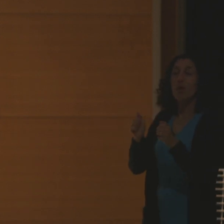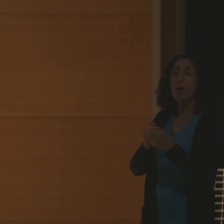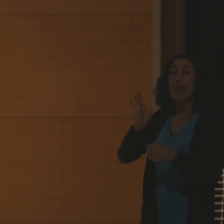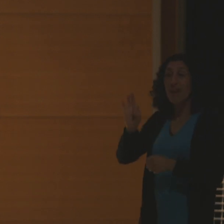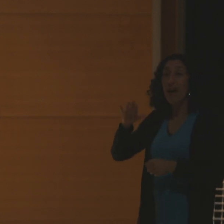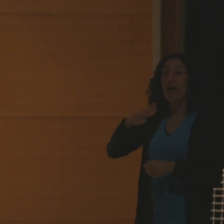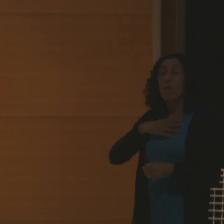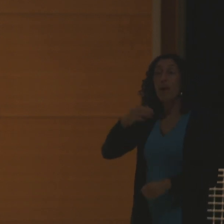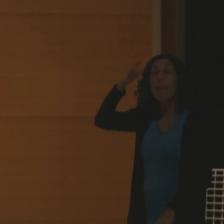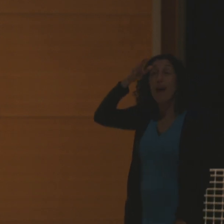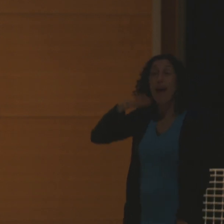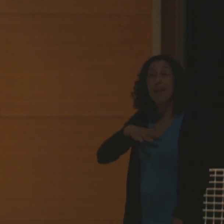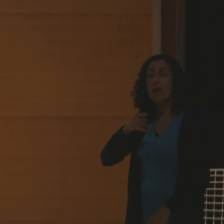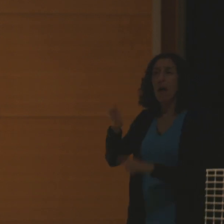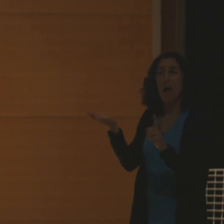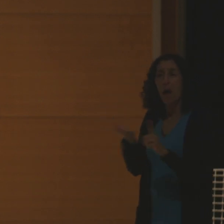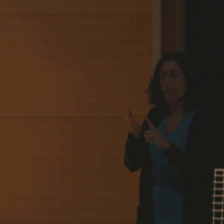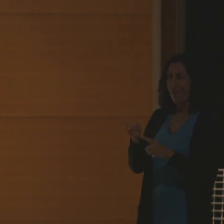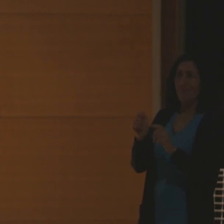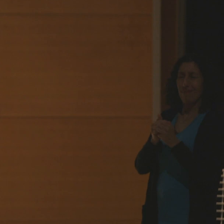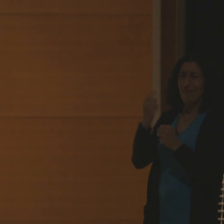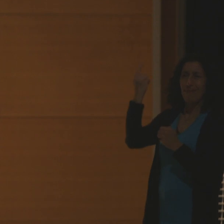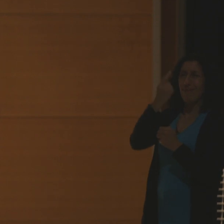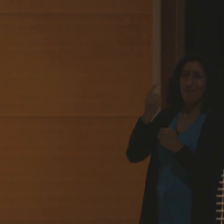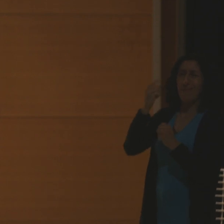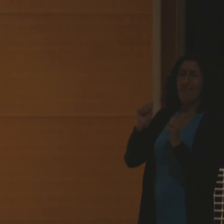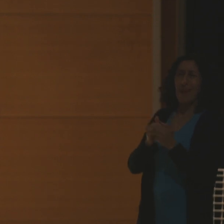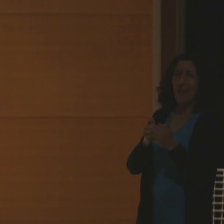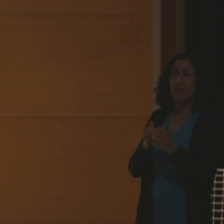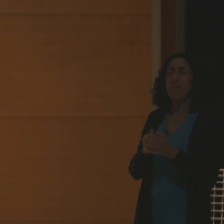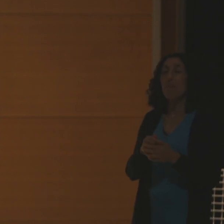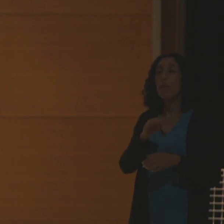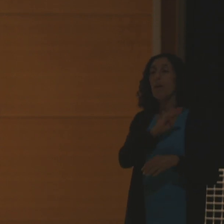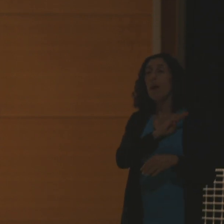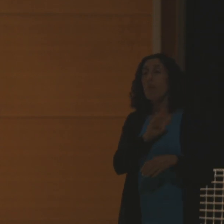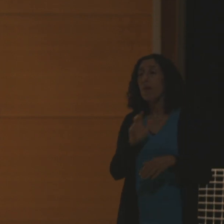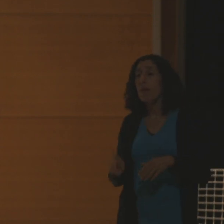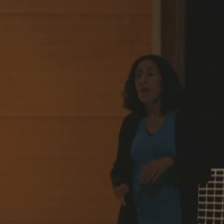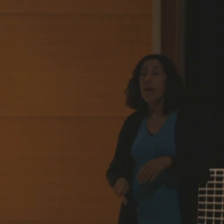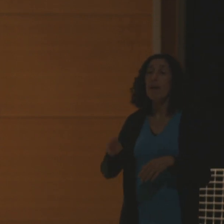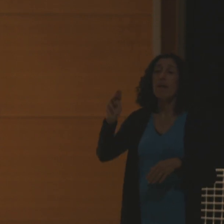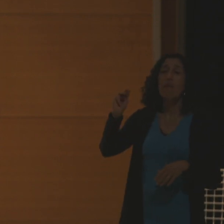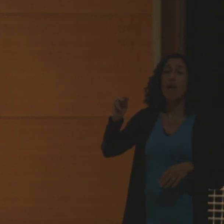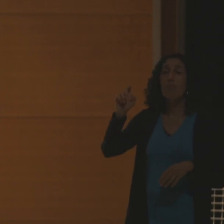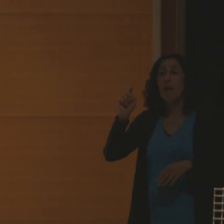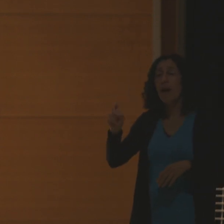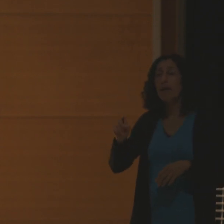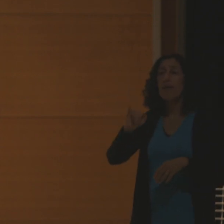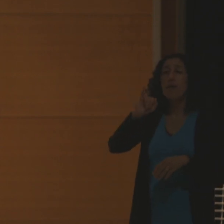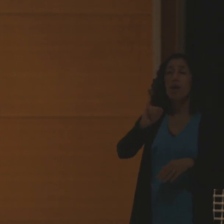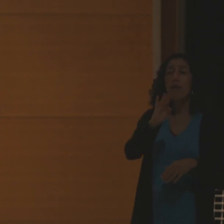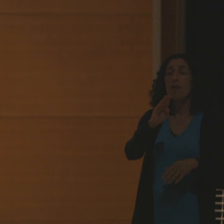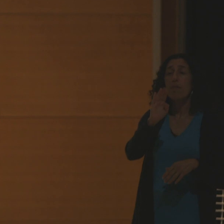men, the hardest decision makers for any black man to convince. MLK, Malcolm X, James Baldwin, Jean-Michel Basquiat, and